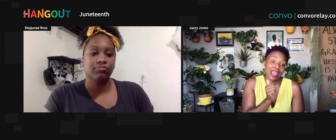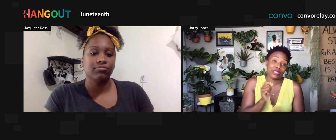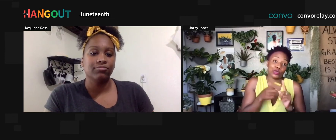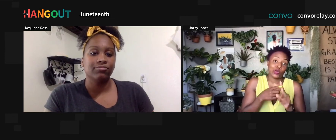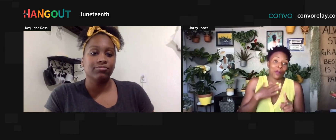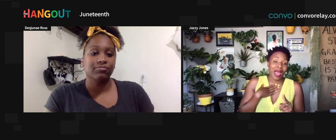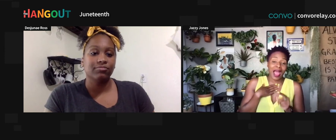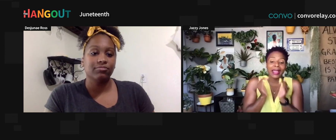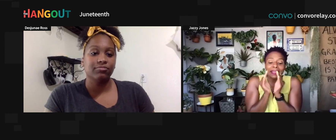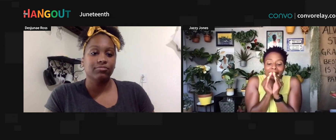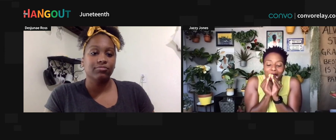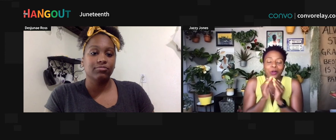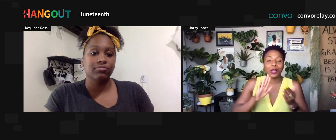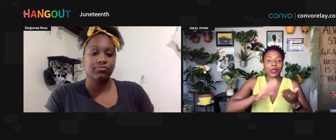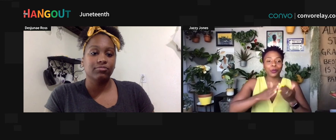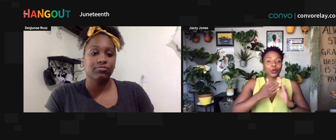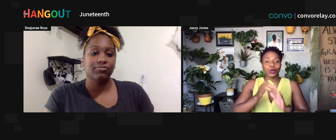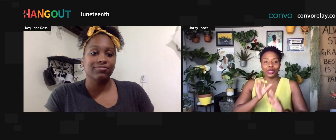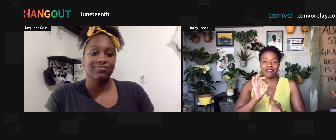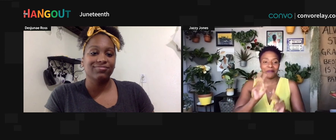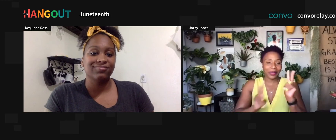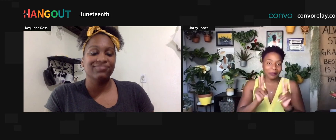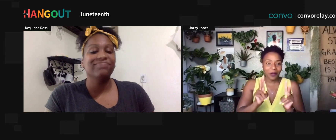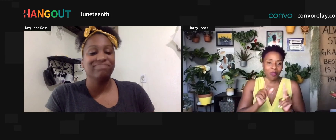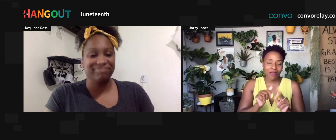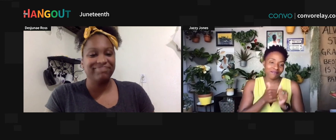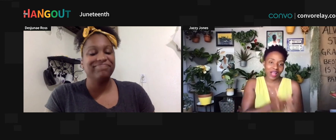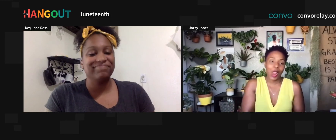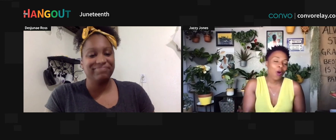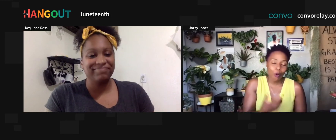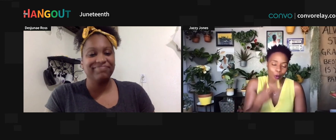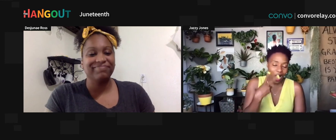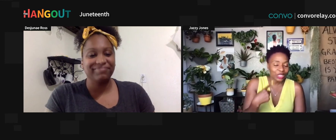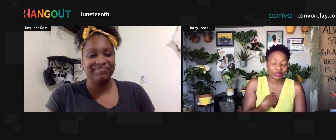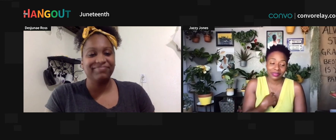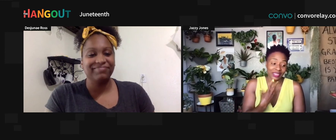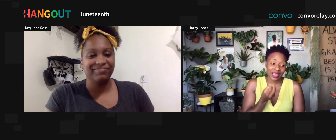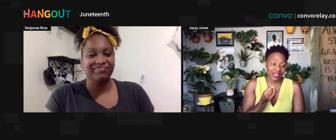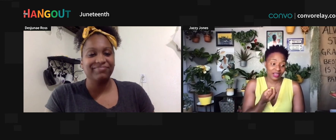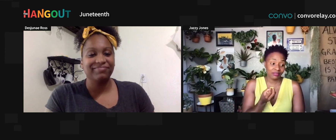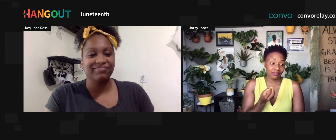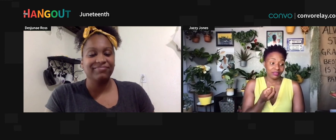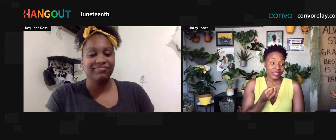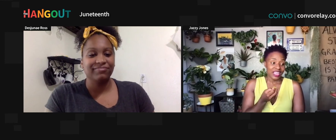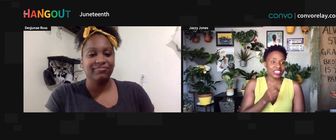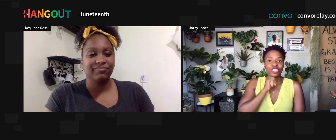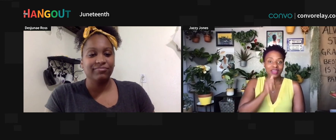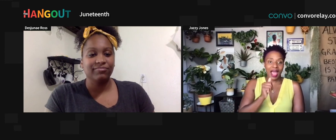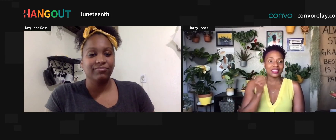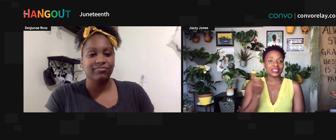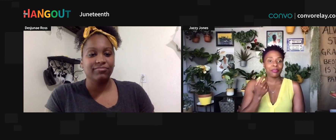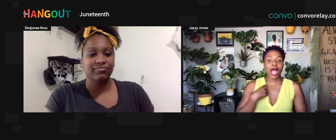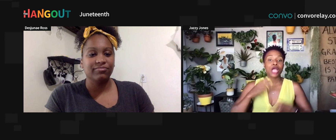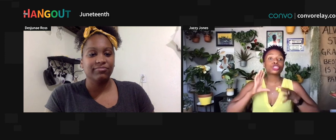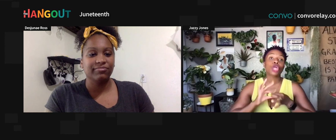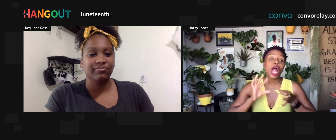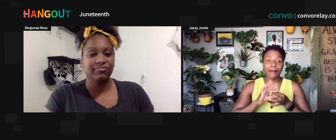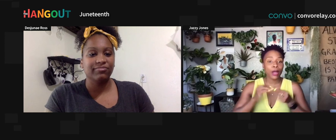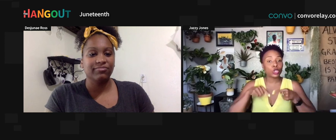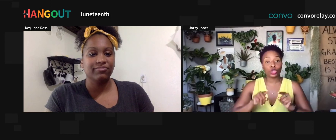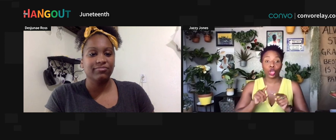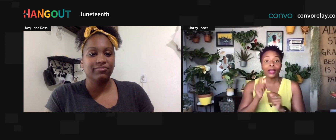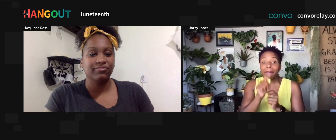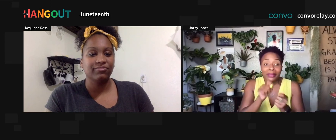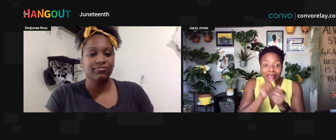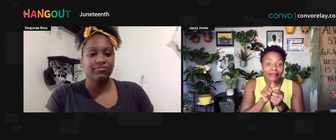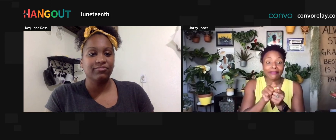That's something that I'm making a choice about every day, to be mindful of the so smaller communities that have helped